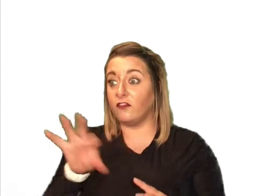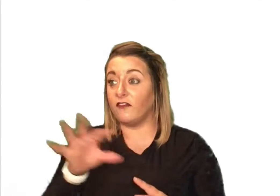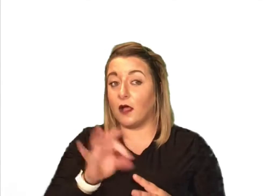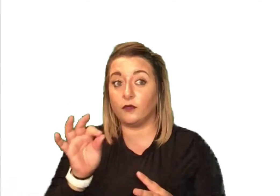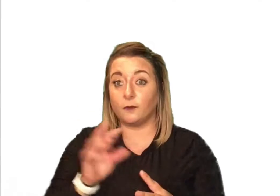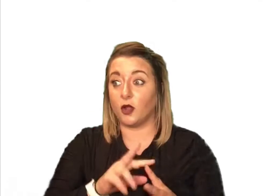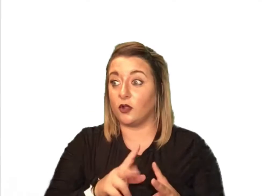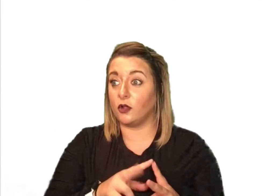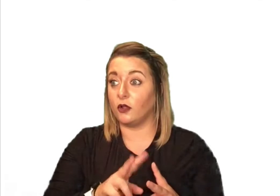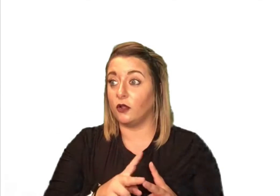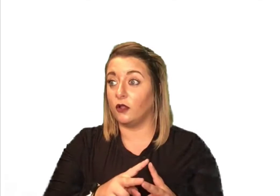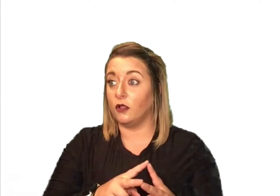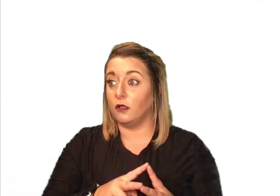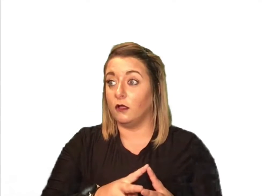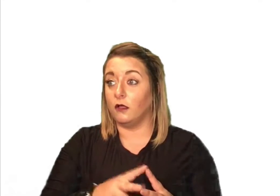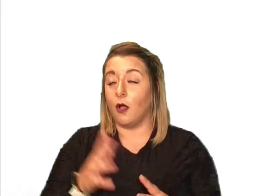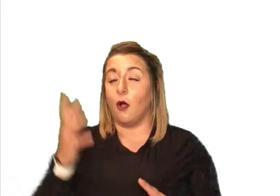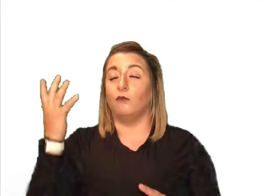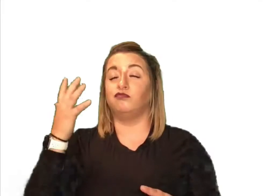All of you found your partner?